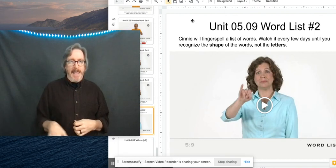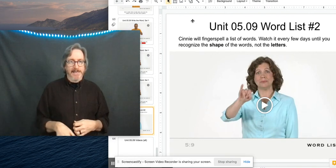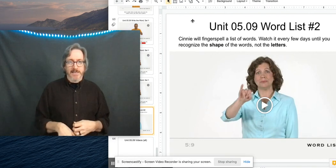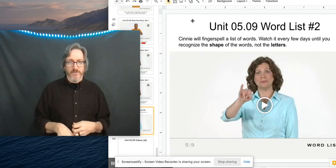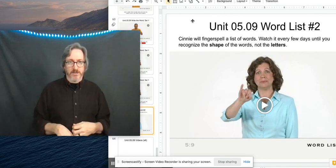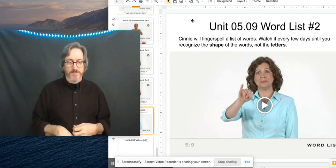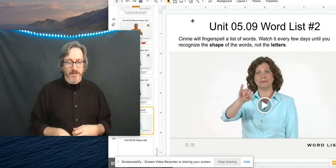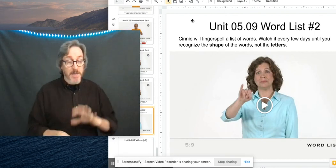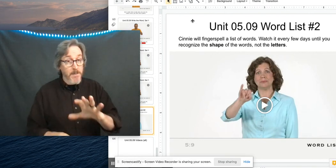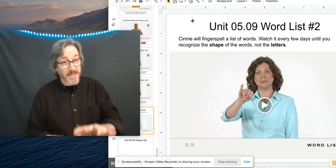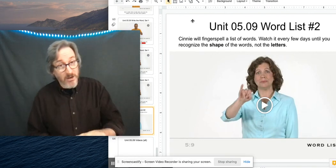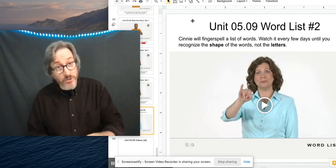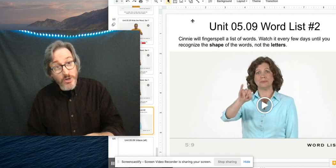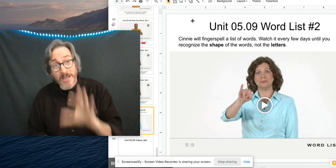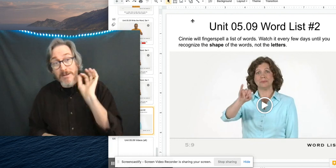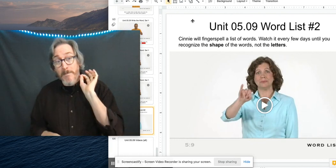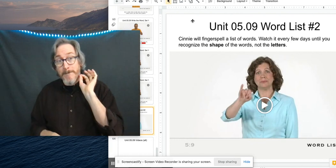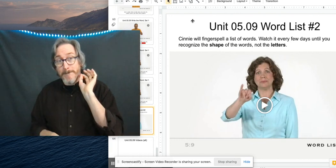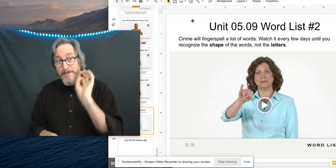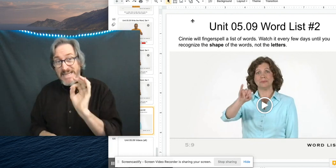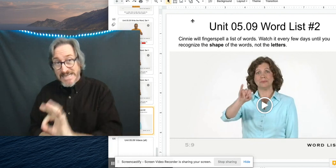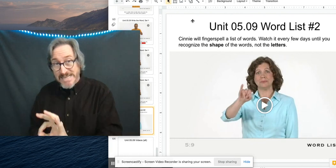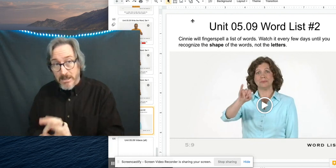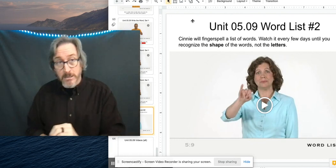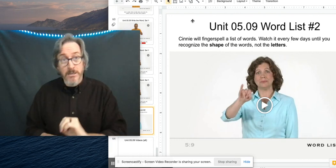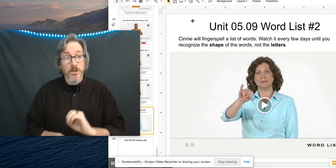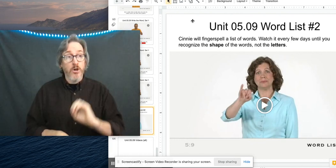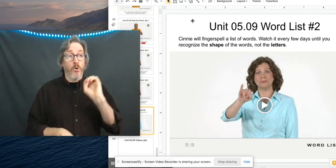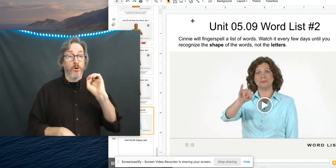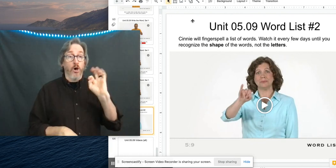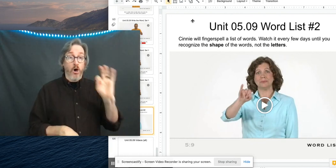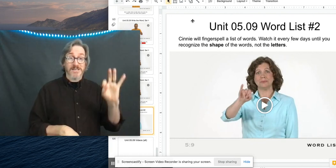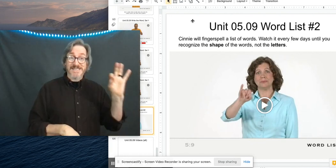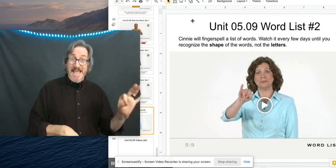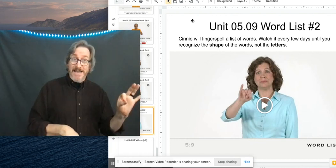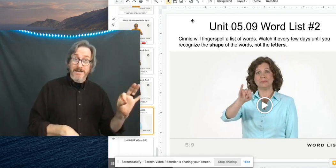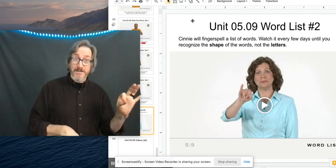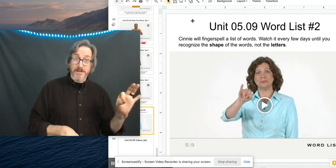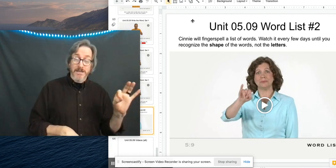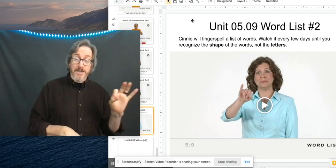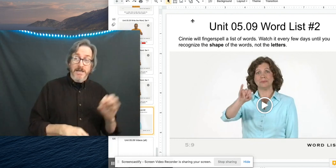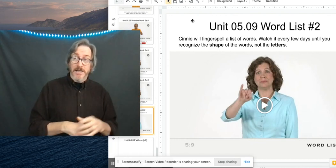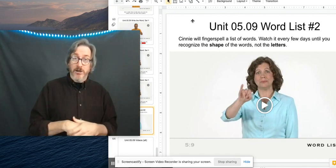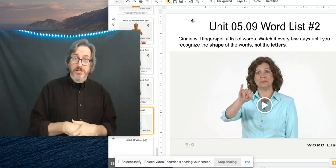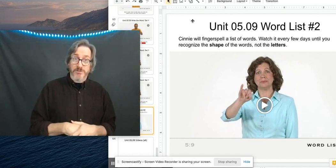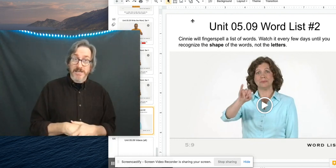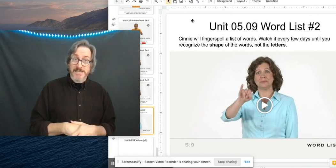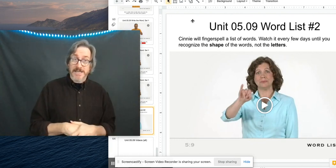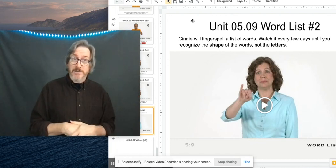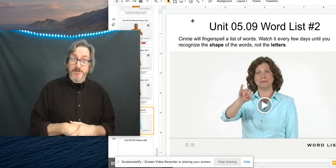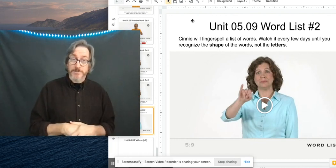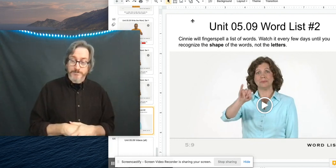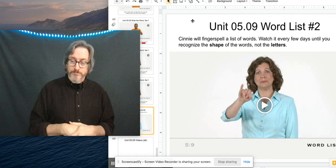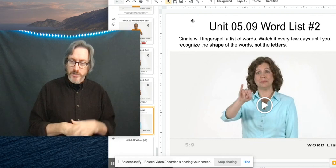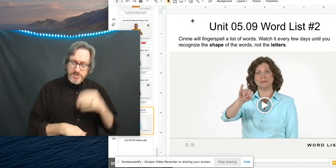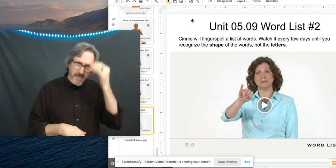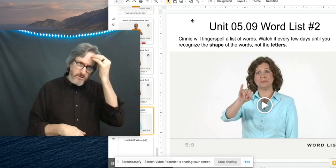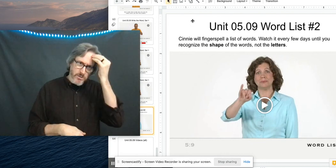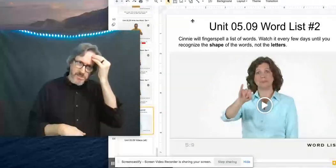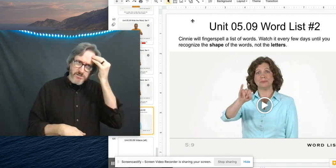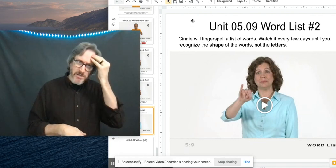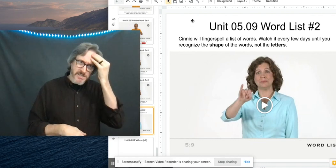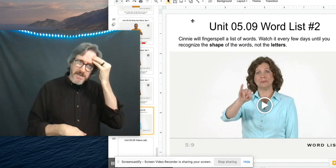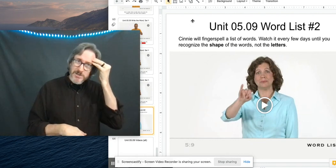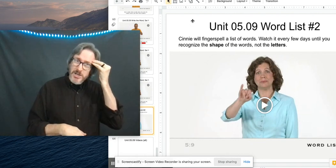in ASL fingerspelling. Be careful you don't get BSL or Auslan, Australian Sign Language, British Sign